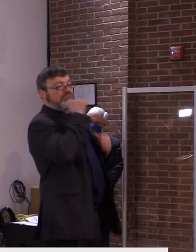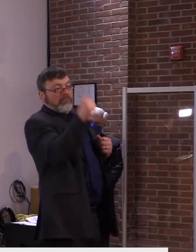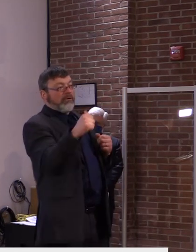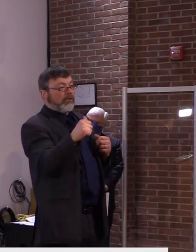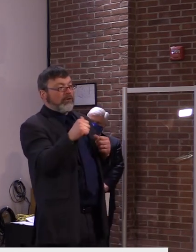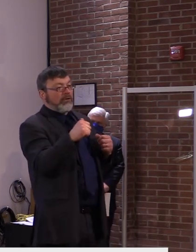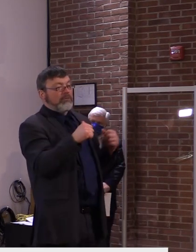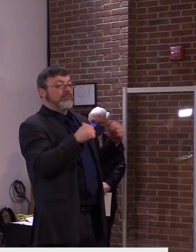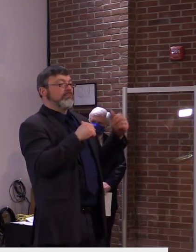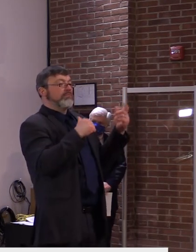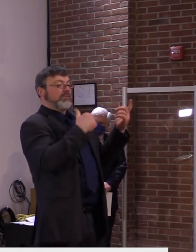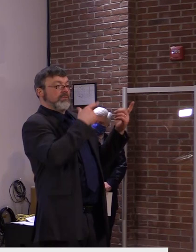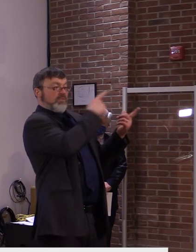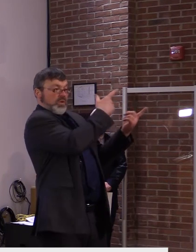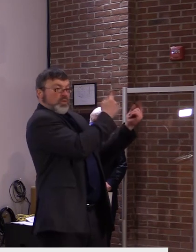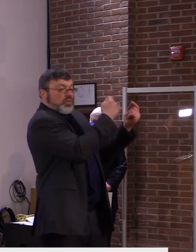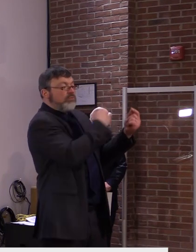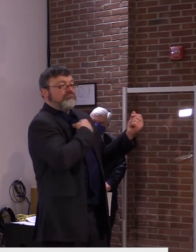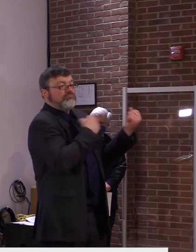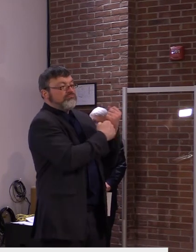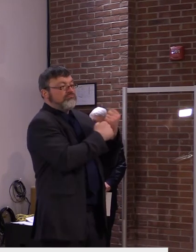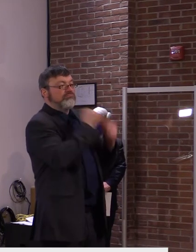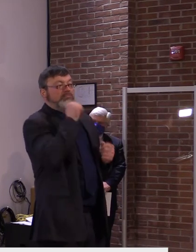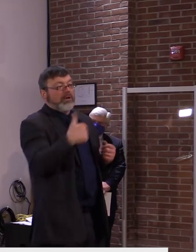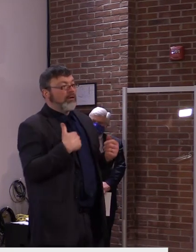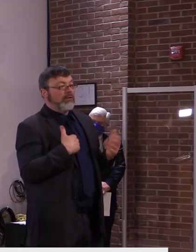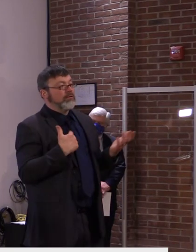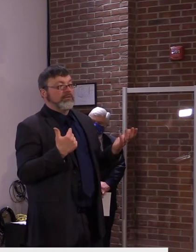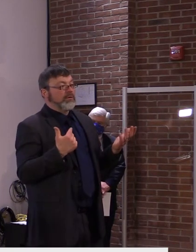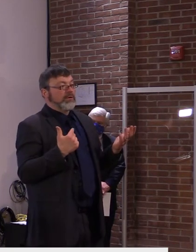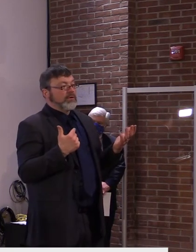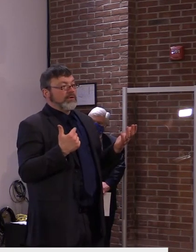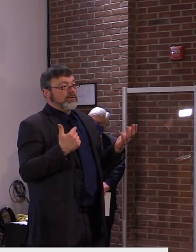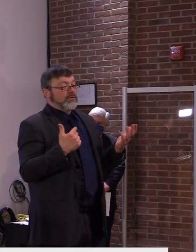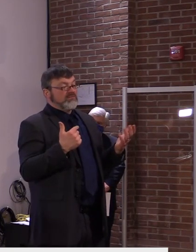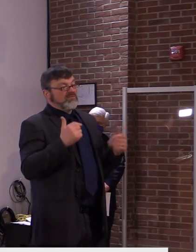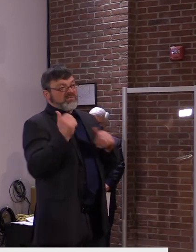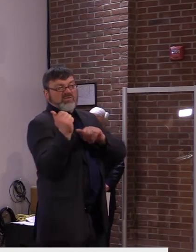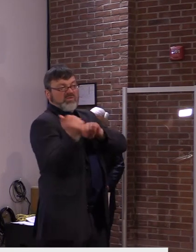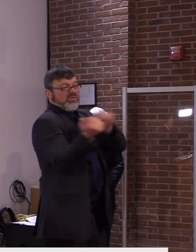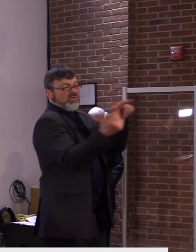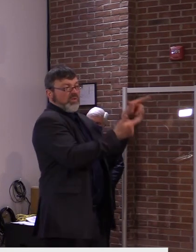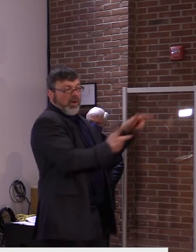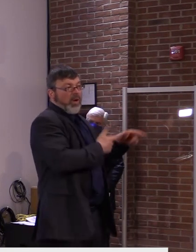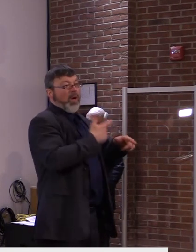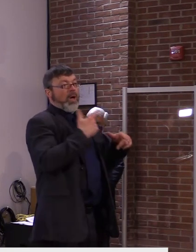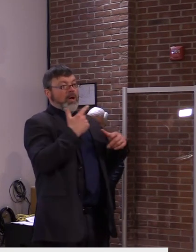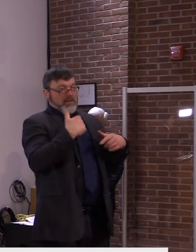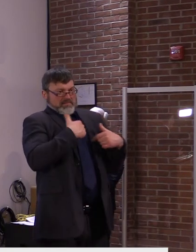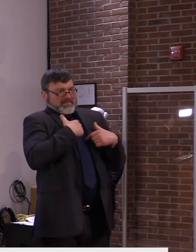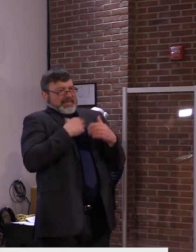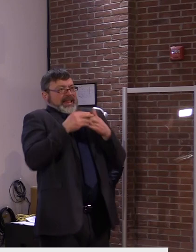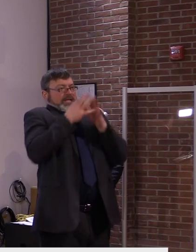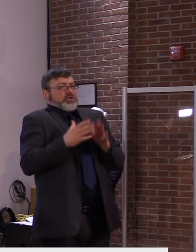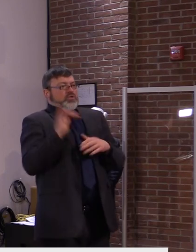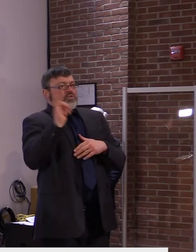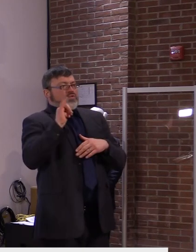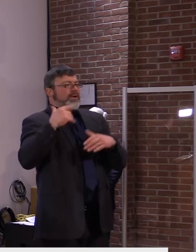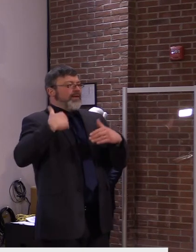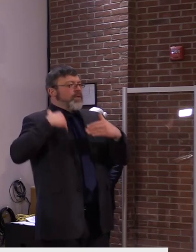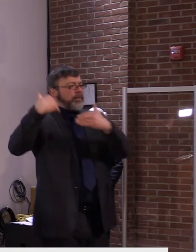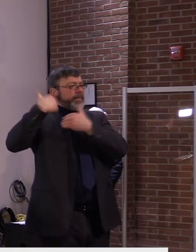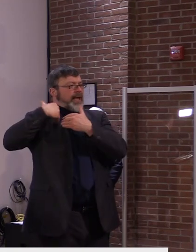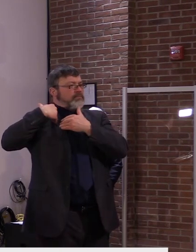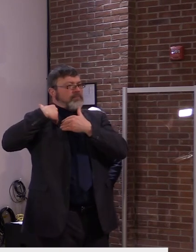feel, again, we all have a responsibility as leaders to lead